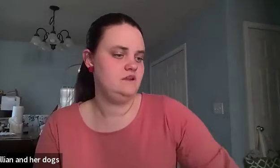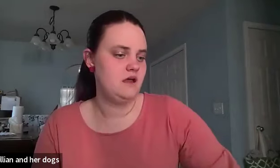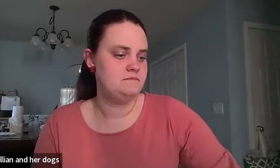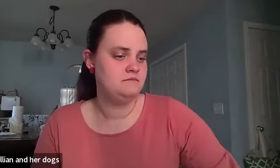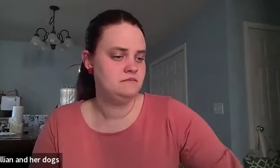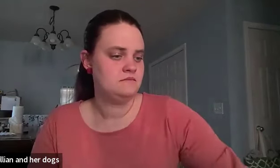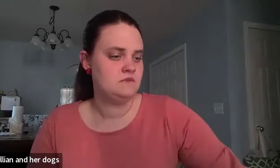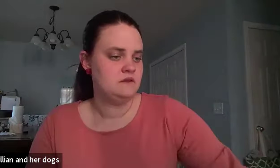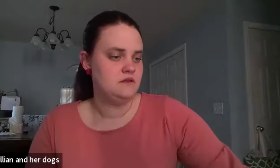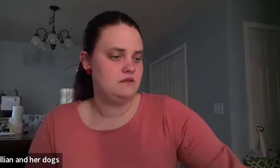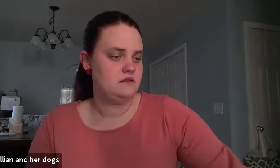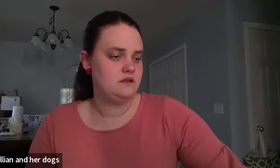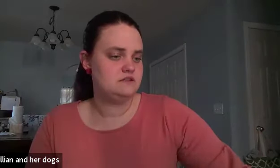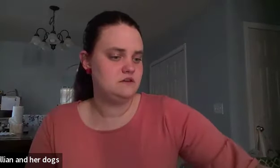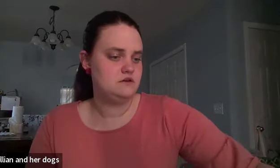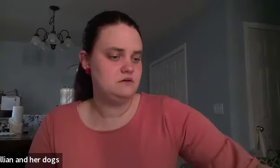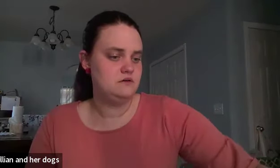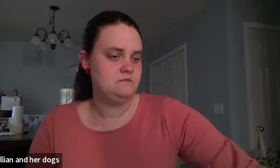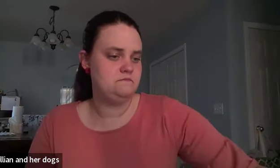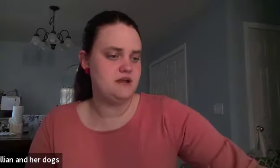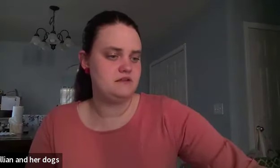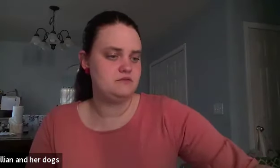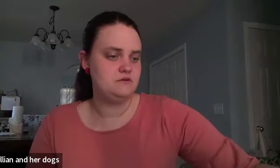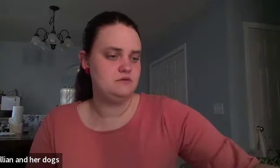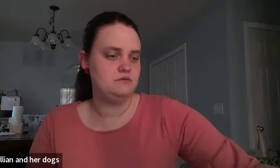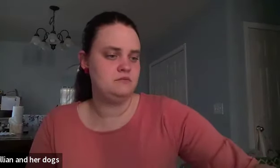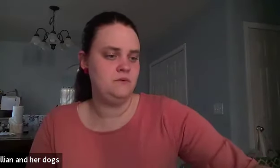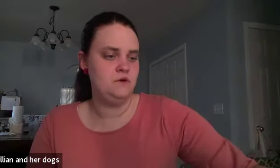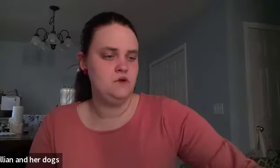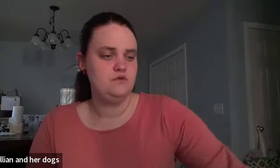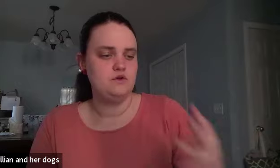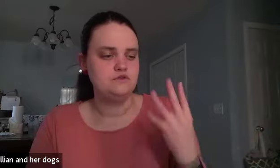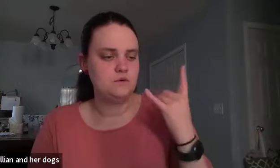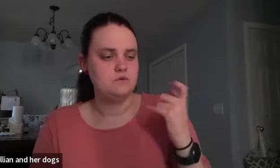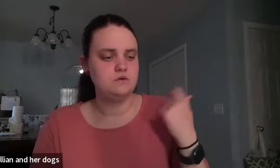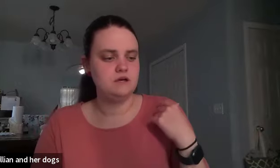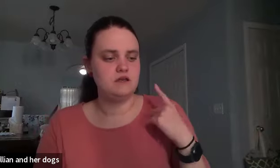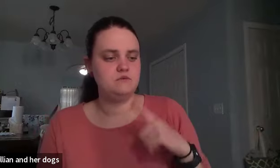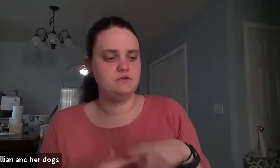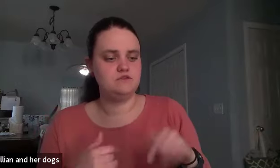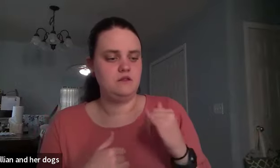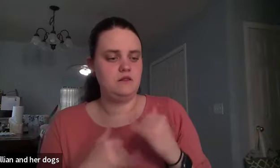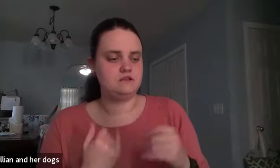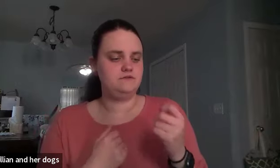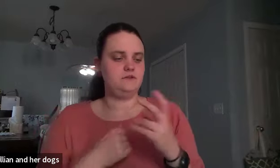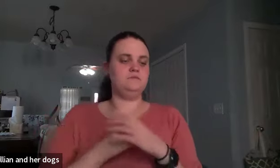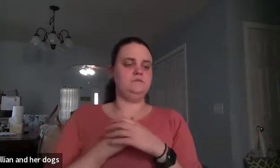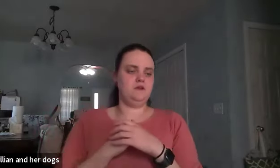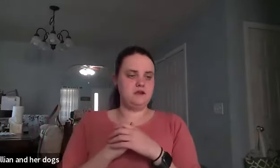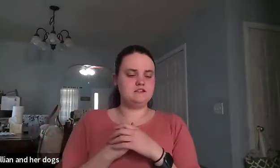Okay. Let's go back through those 4 real quick, and then we'll do the last few. All right.